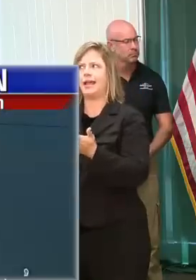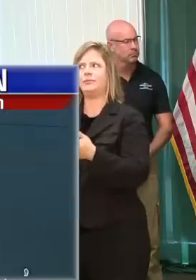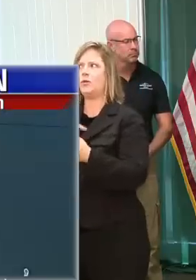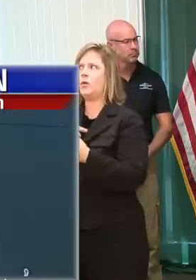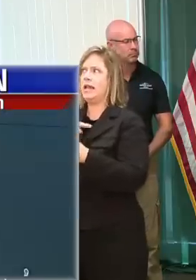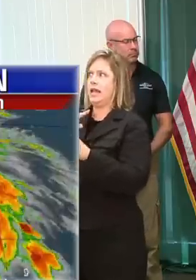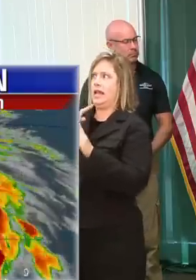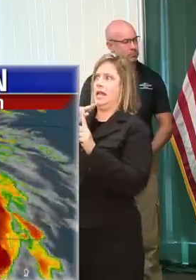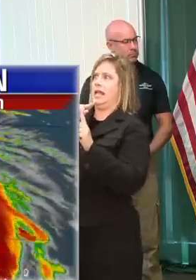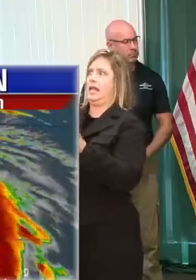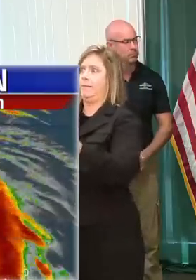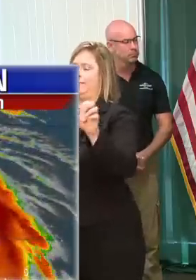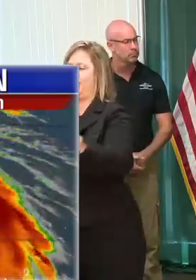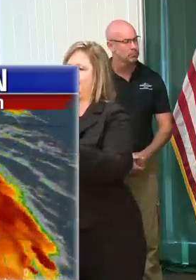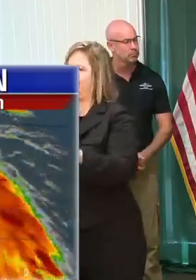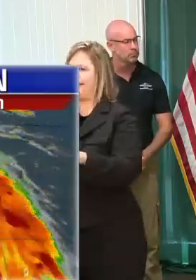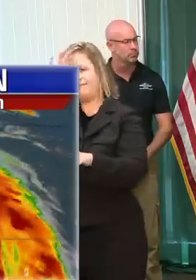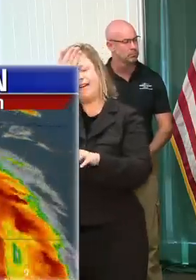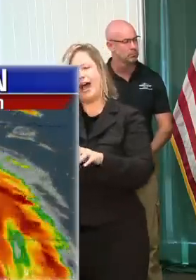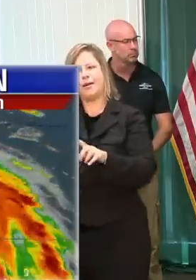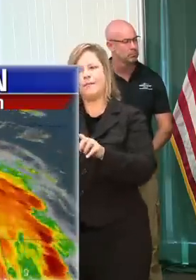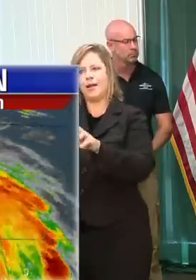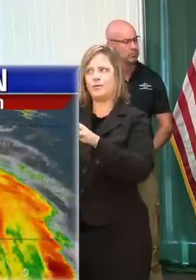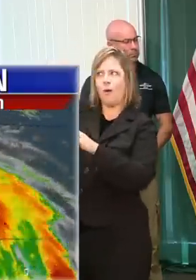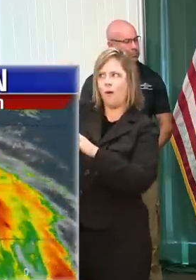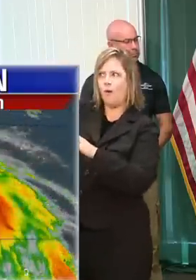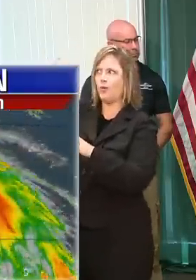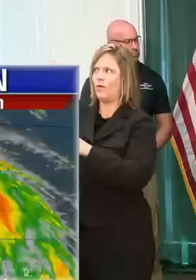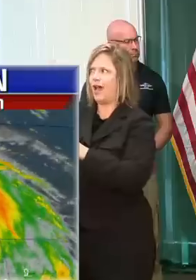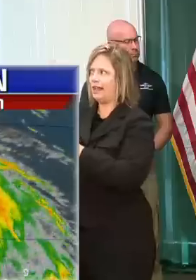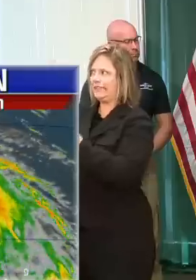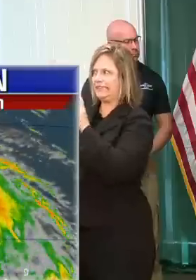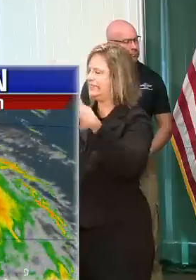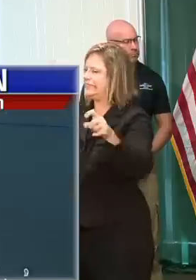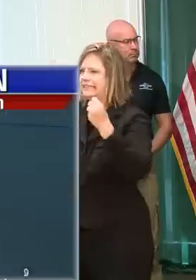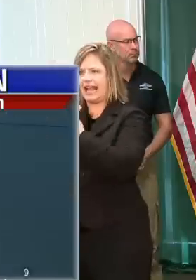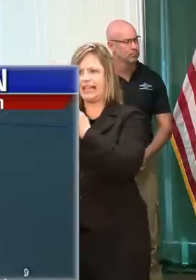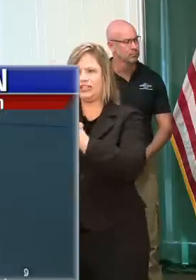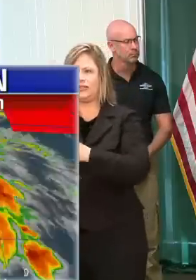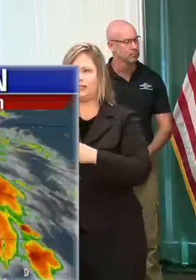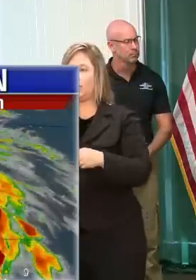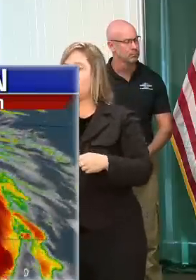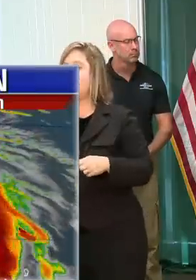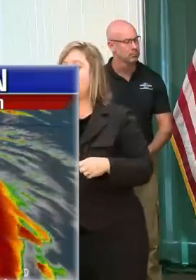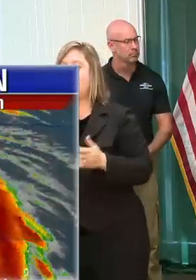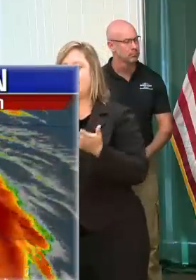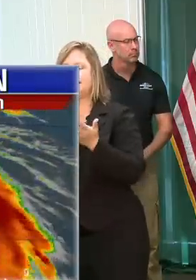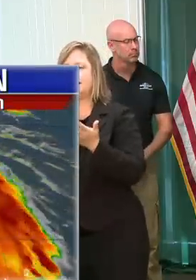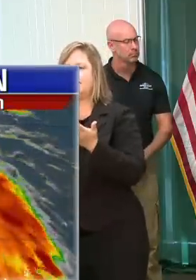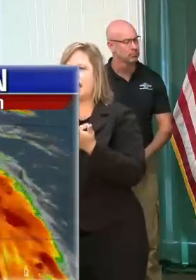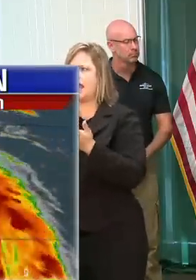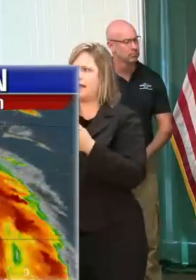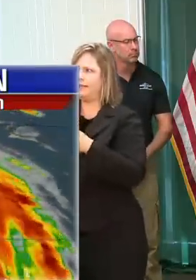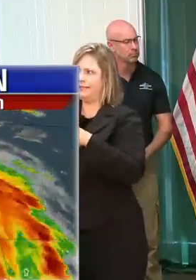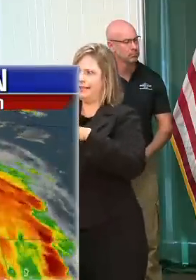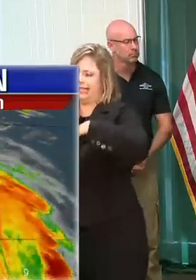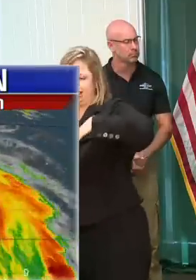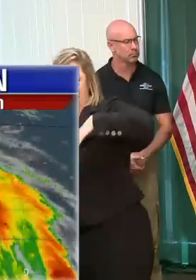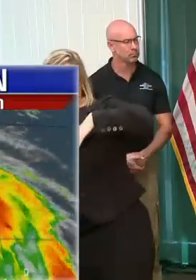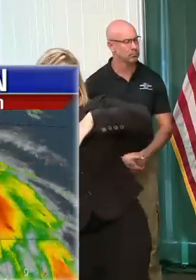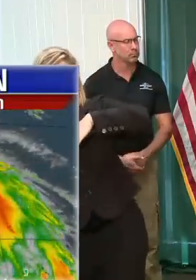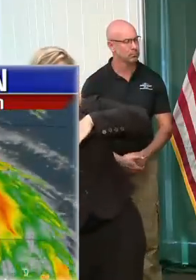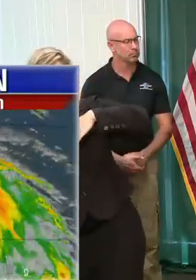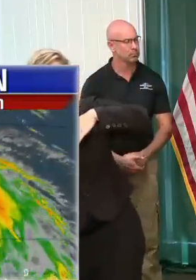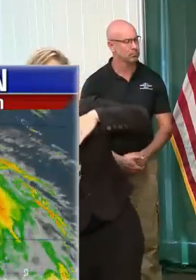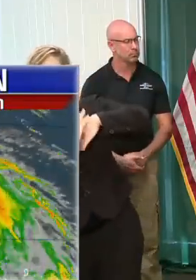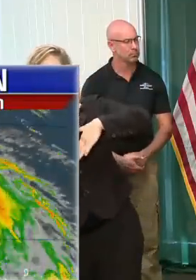We'll make that call accordingly when throughout the county. Sometimes in the southern end, it could happen before the northern end. But wanted to